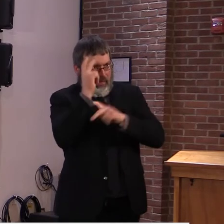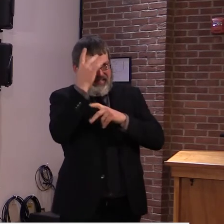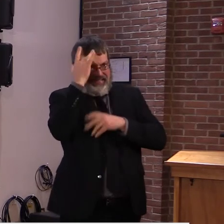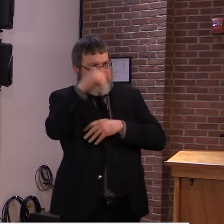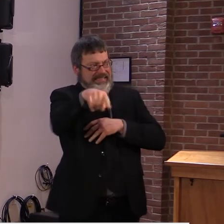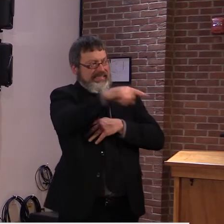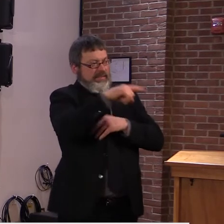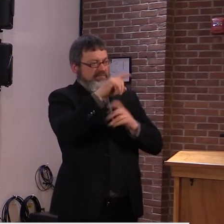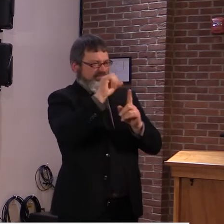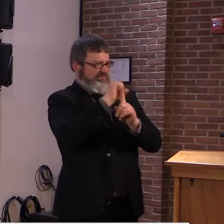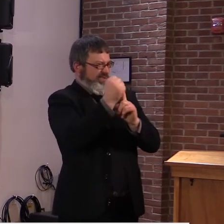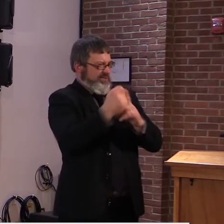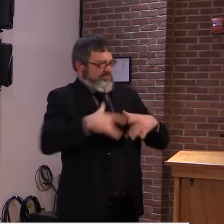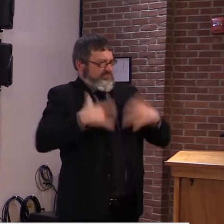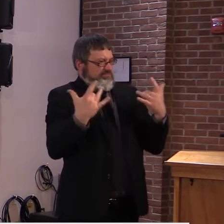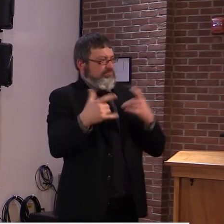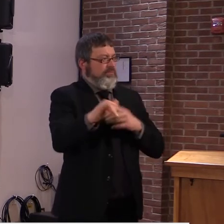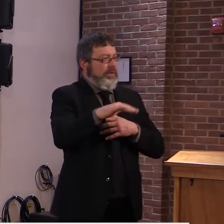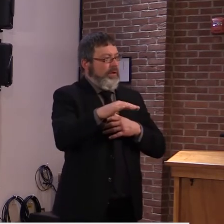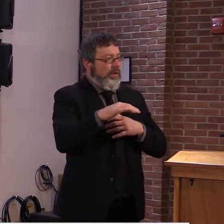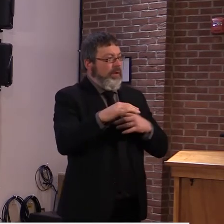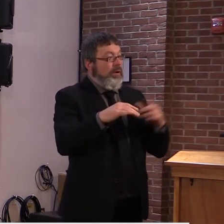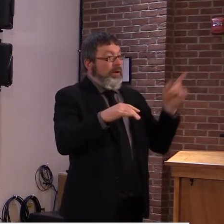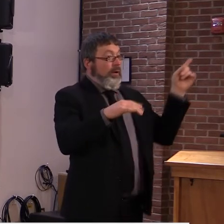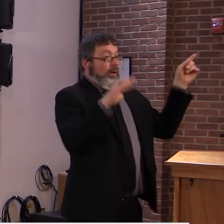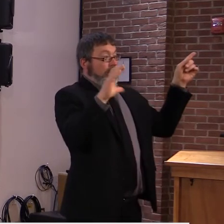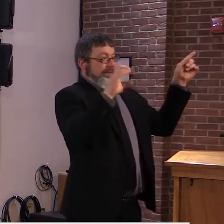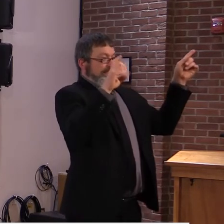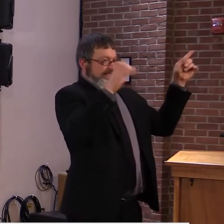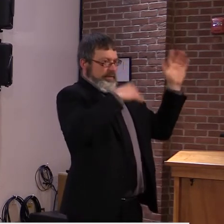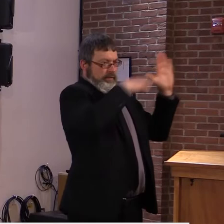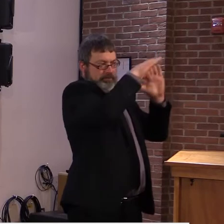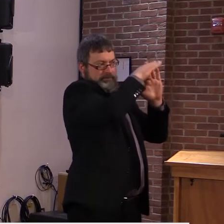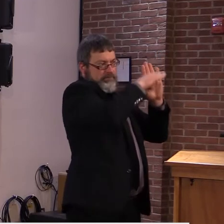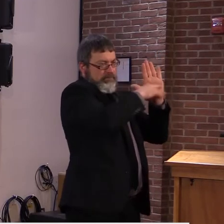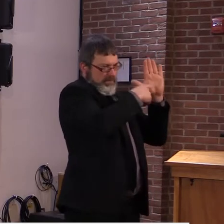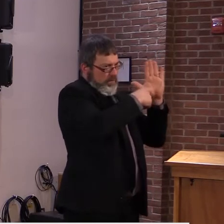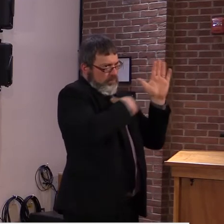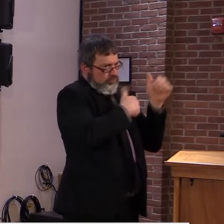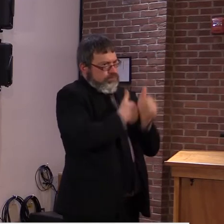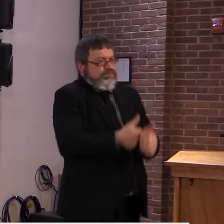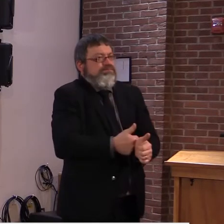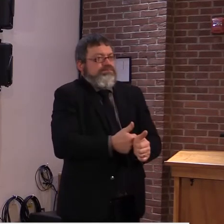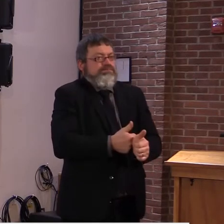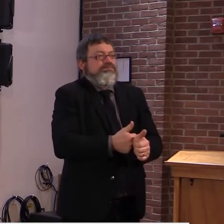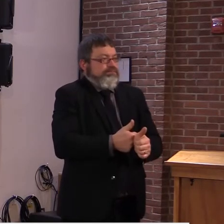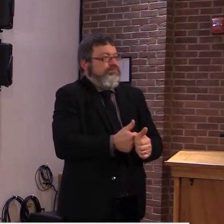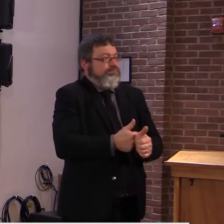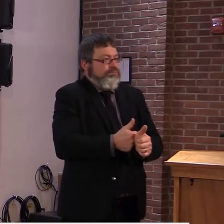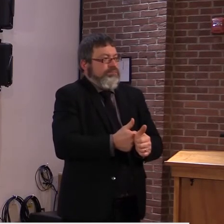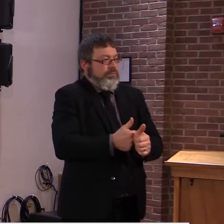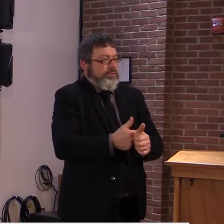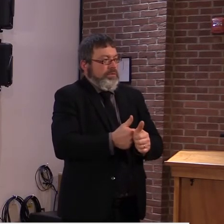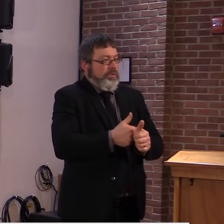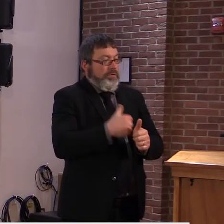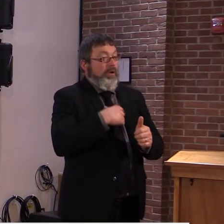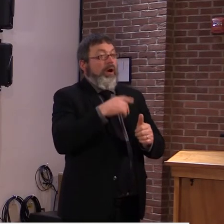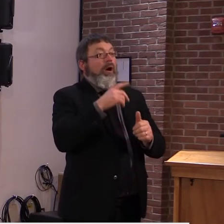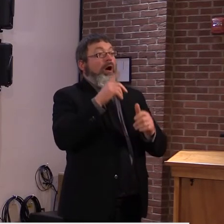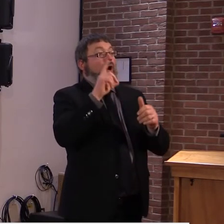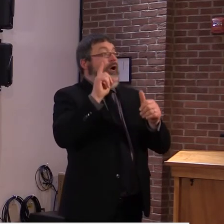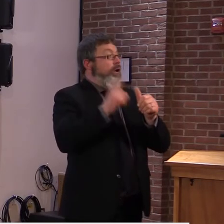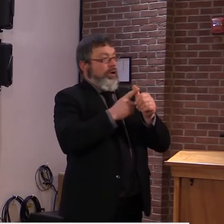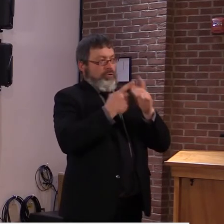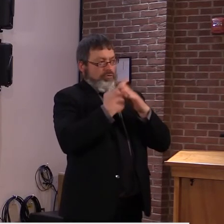And we're using that guidance actually as we start with the long-term care facilities, because obviously a number of them